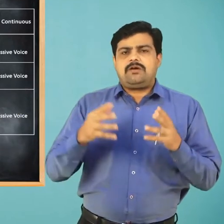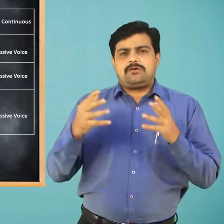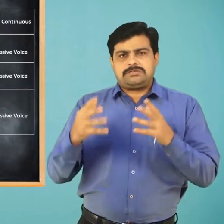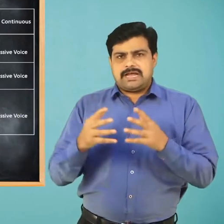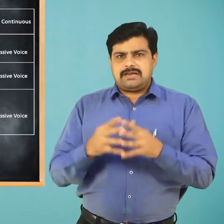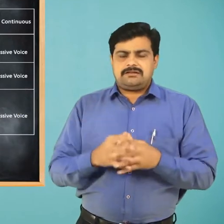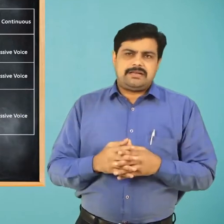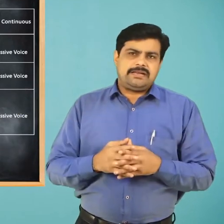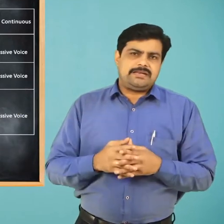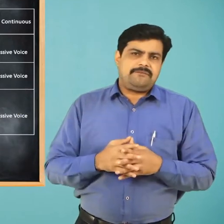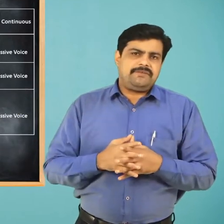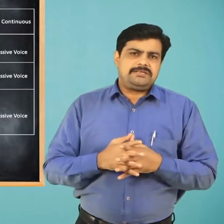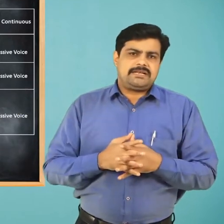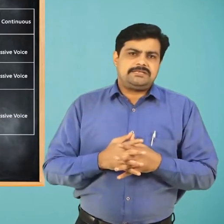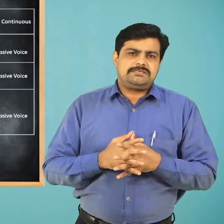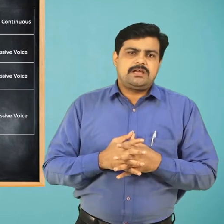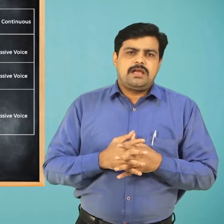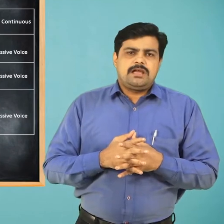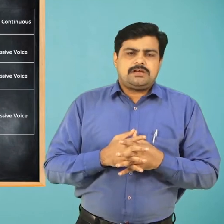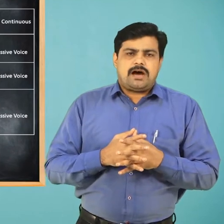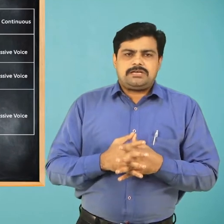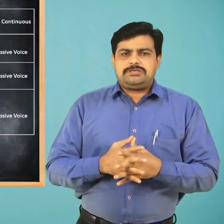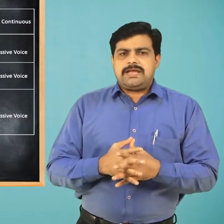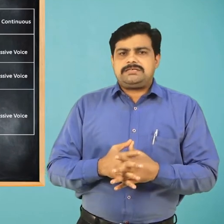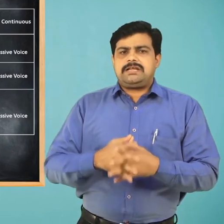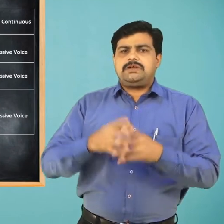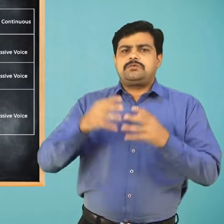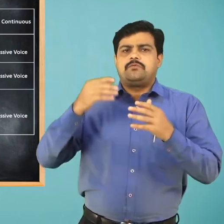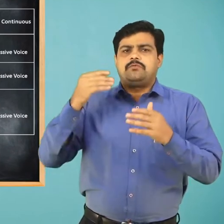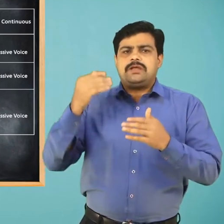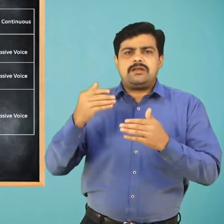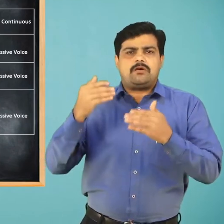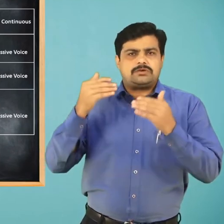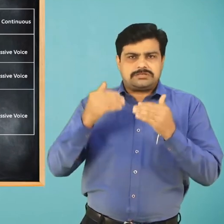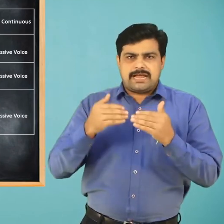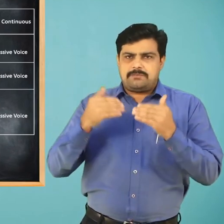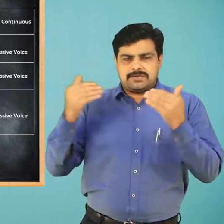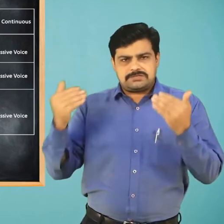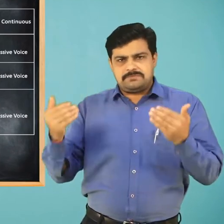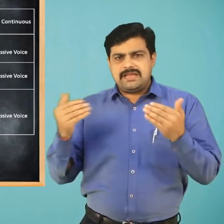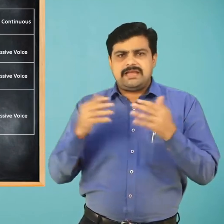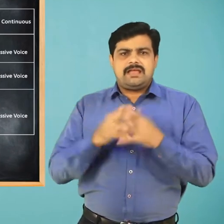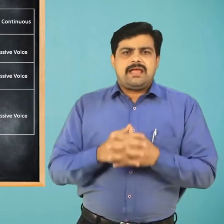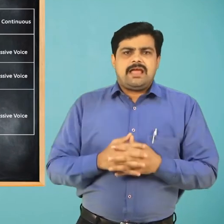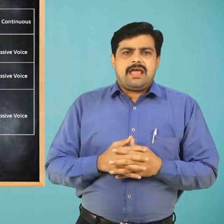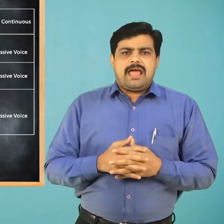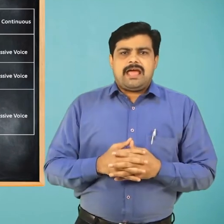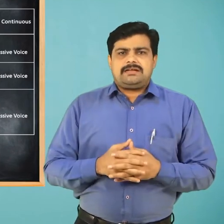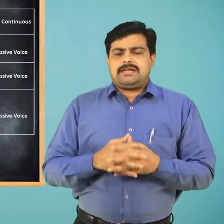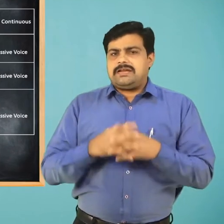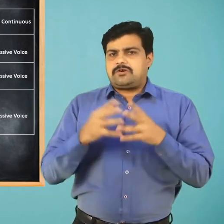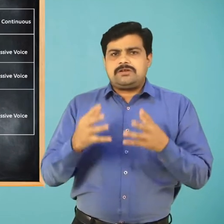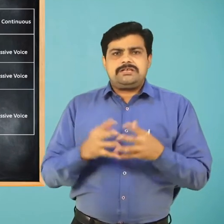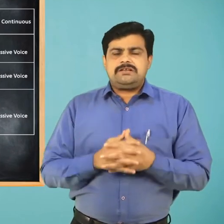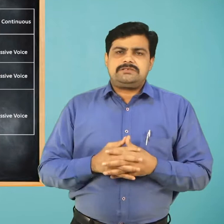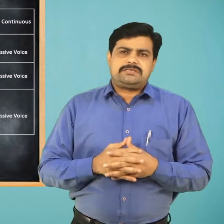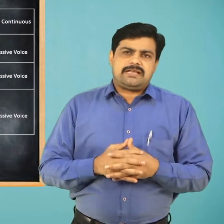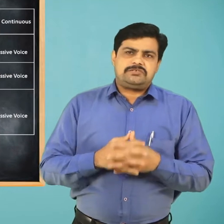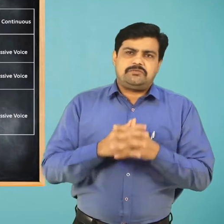or shall in indefinite tense are changed into will or shall plus be, and in continuous tense we